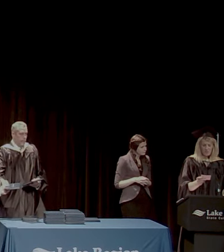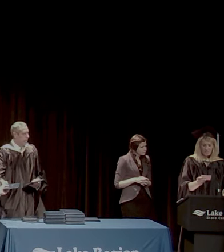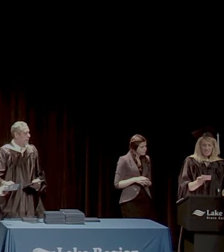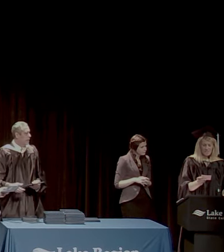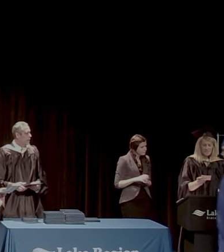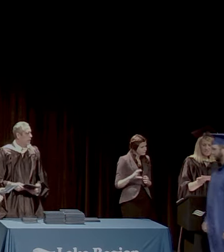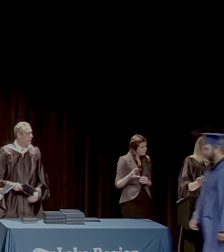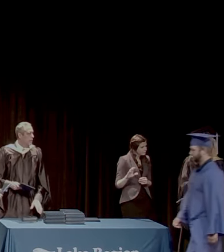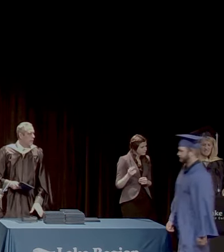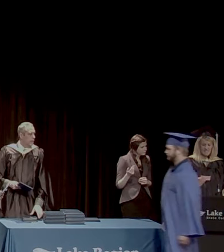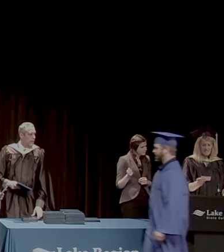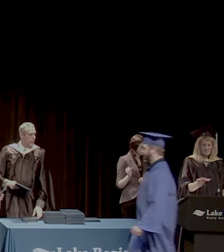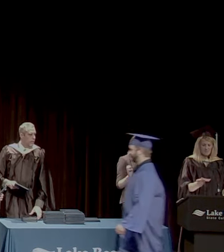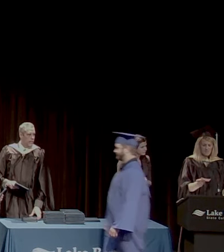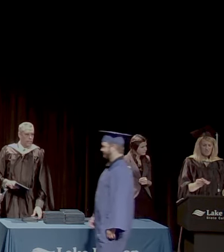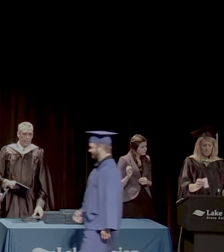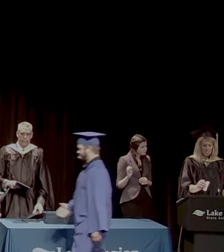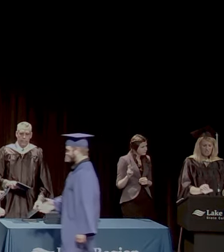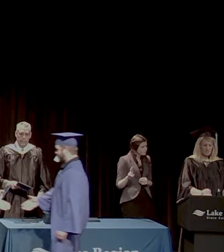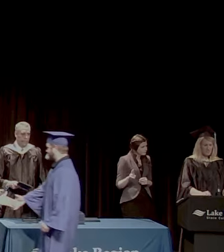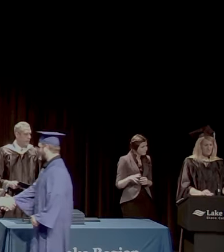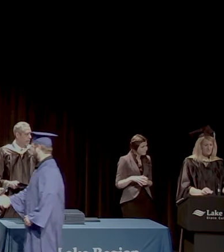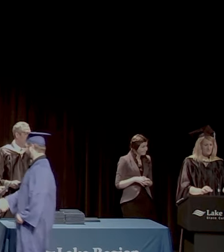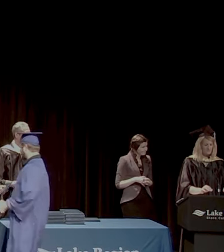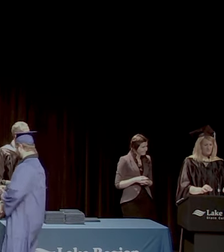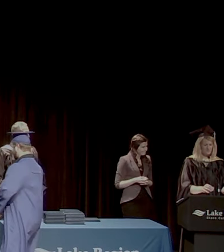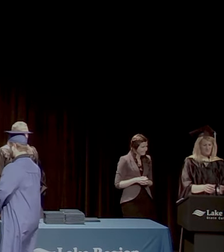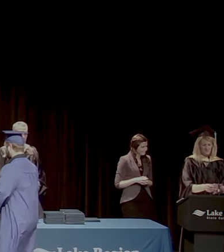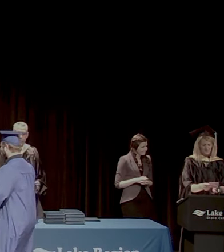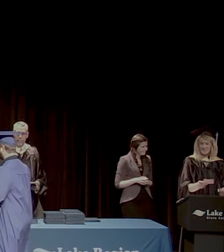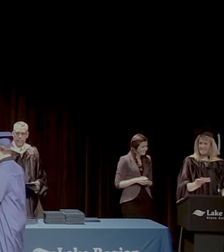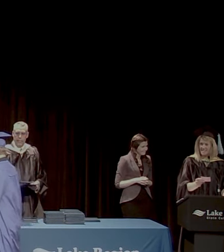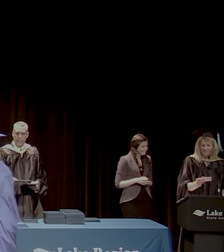Chase Rohde, Associate in Applied Science, Precision Agriculture.